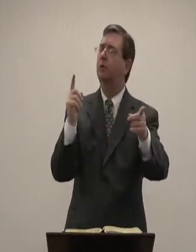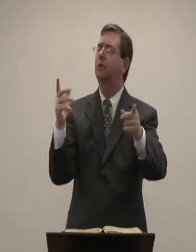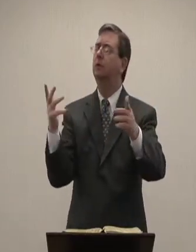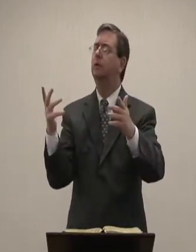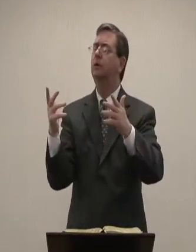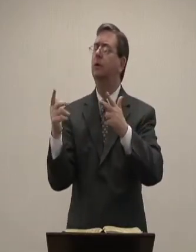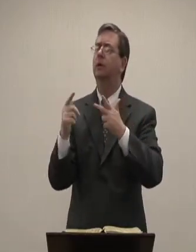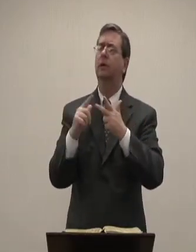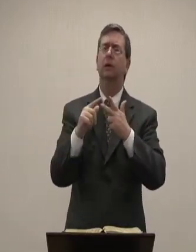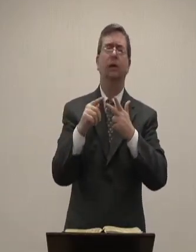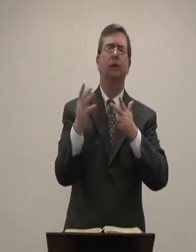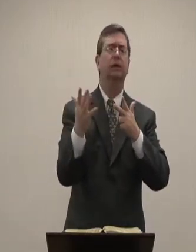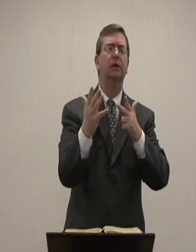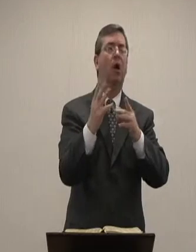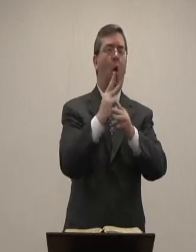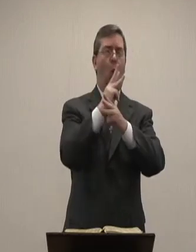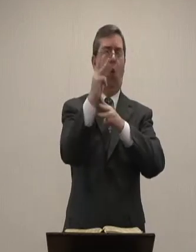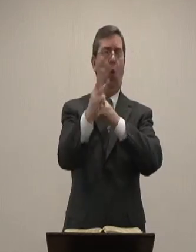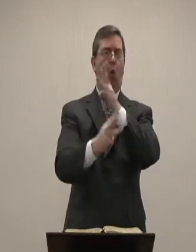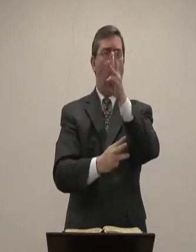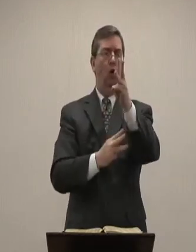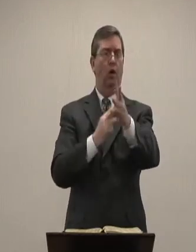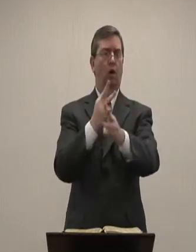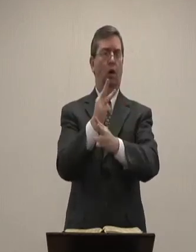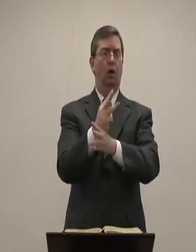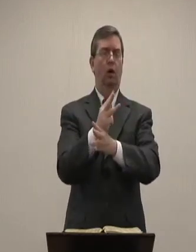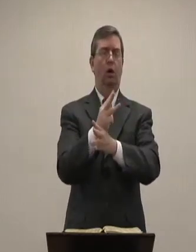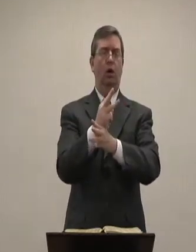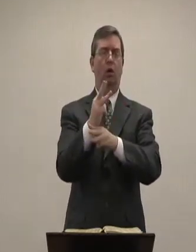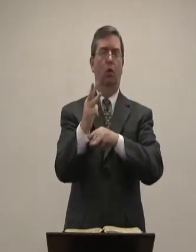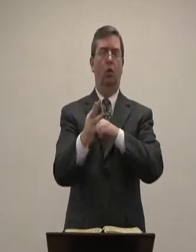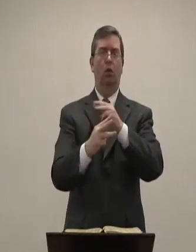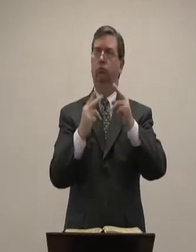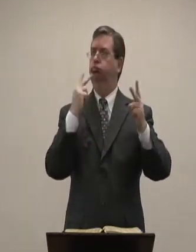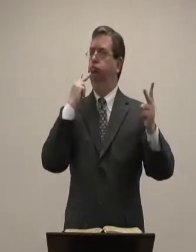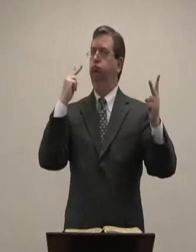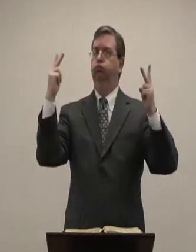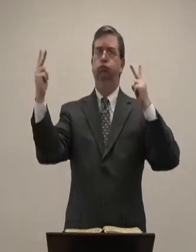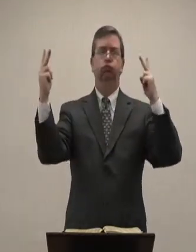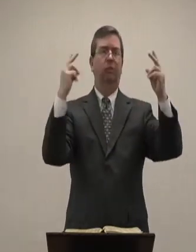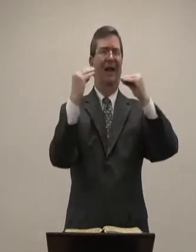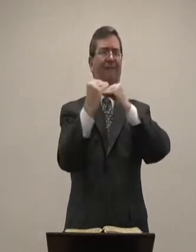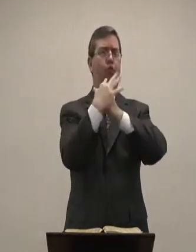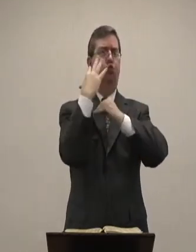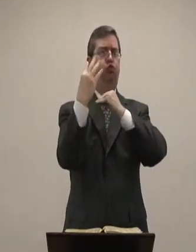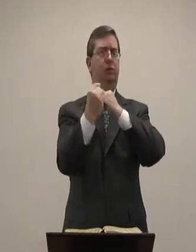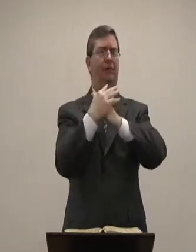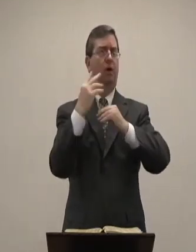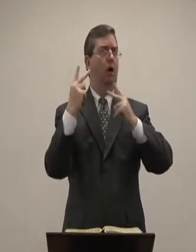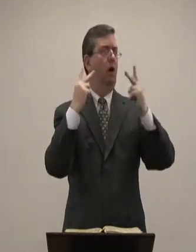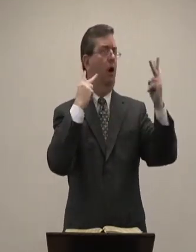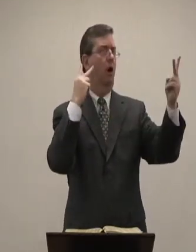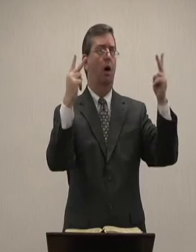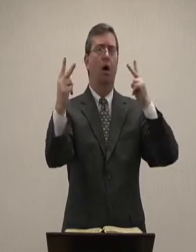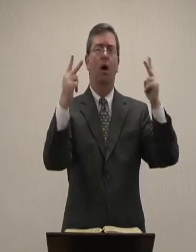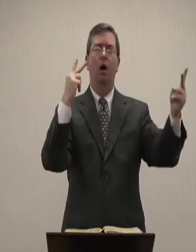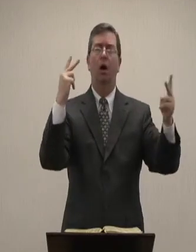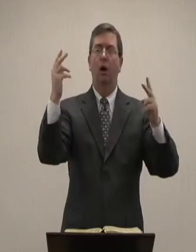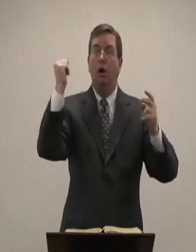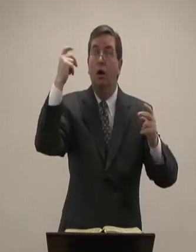Money, that's true, that's true, that's true, but one other. The world. The world. The world's influence,